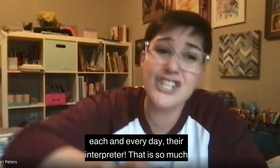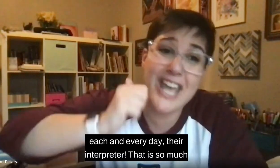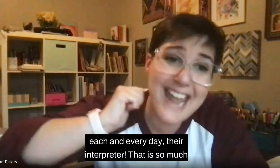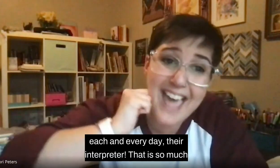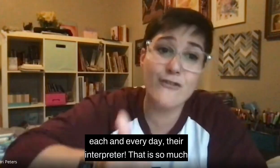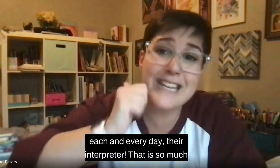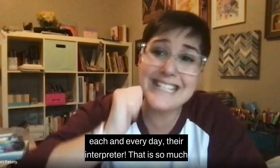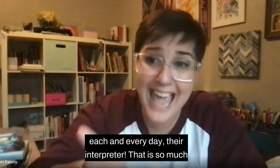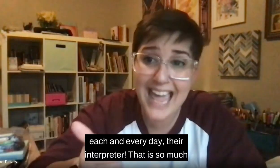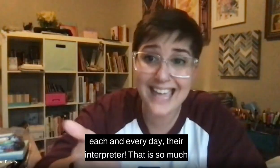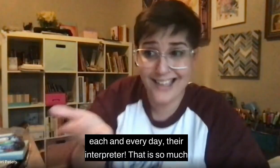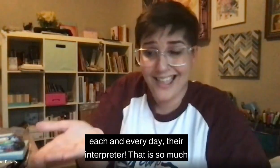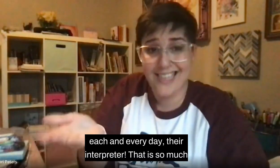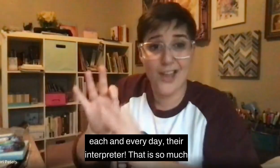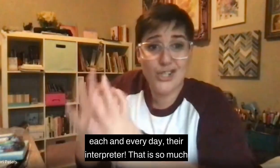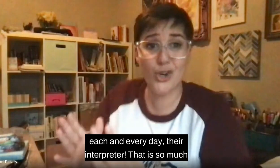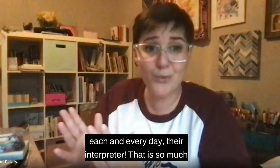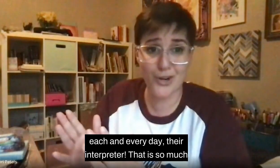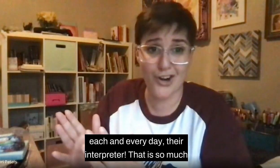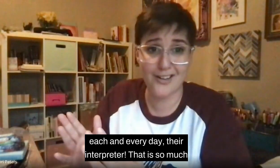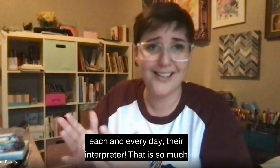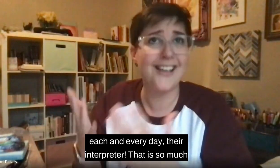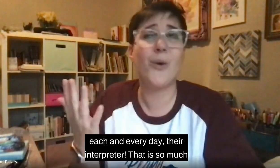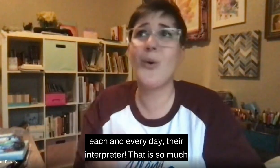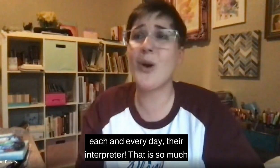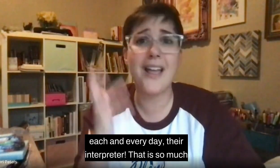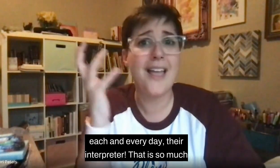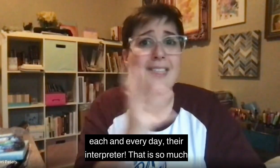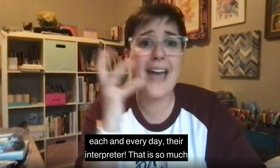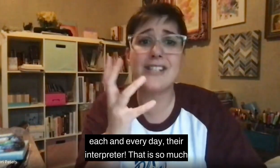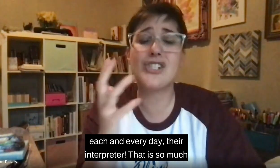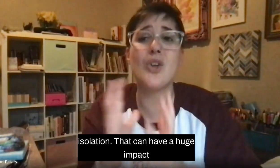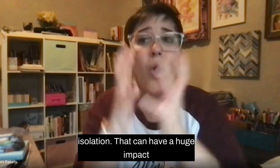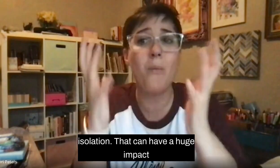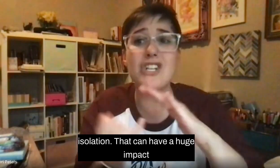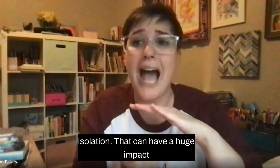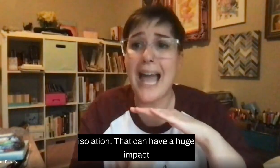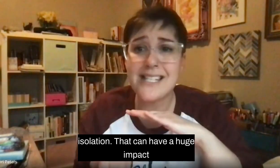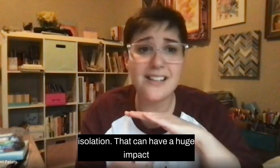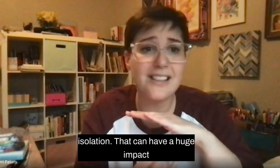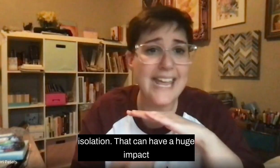and every day, their interpreter. Whew! That is so much isolation.